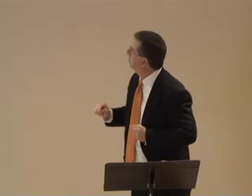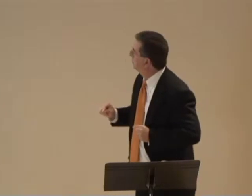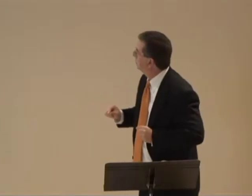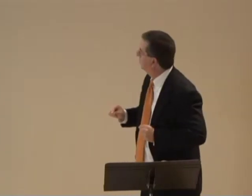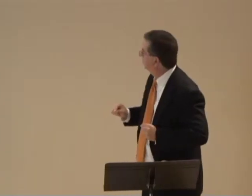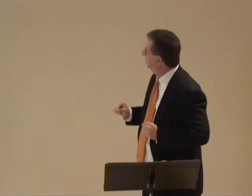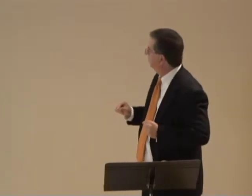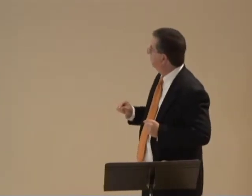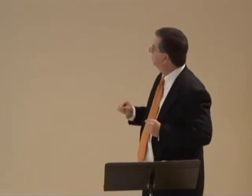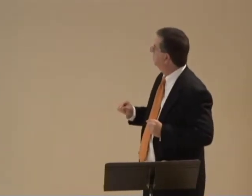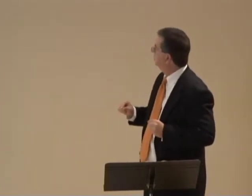verse 13.